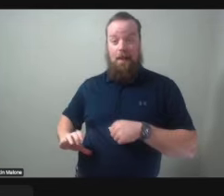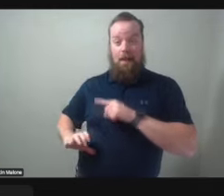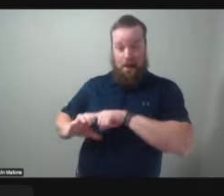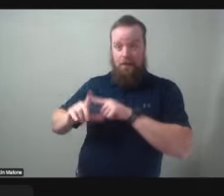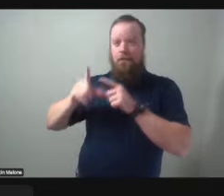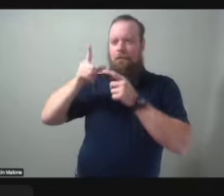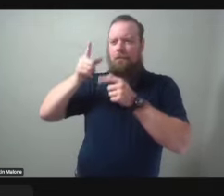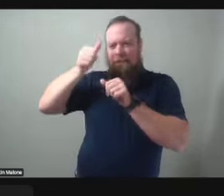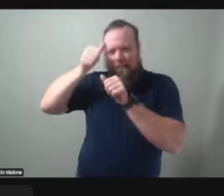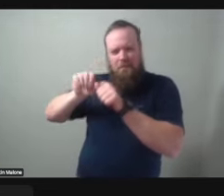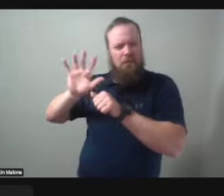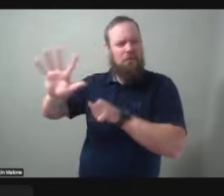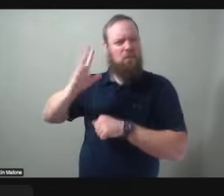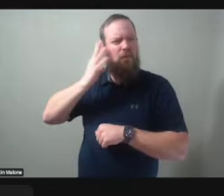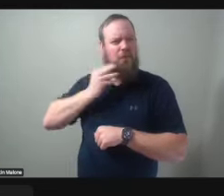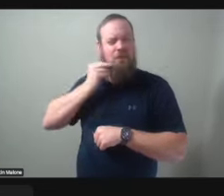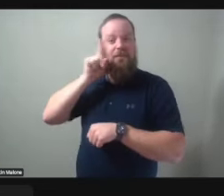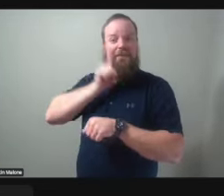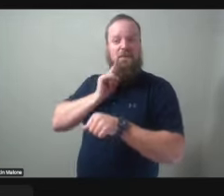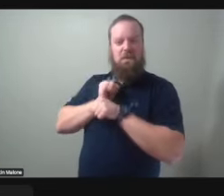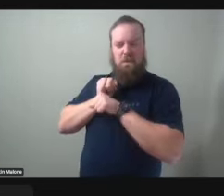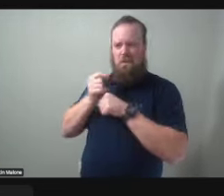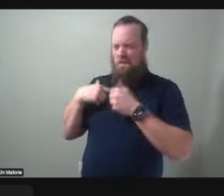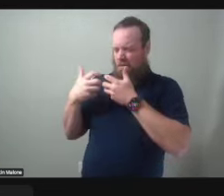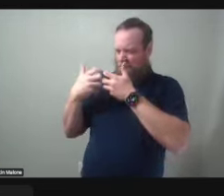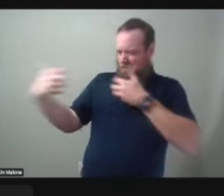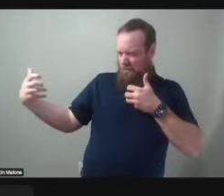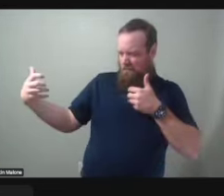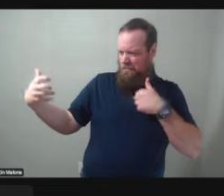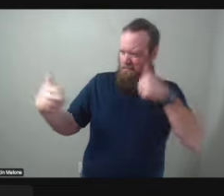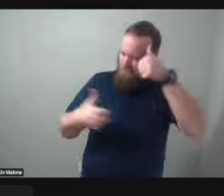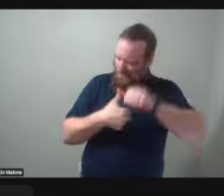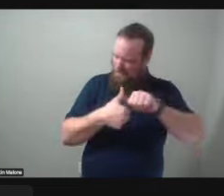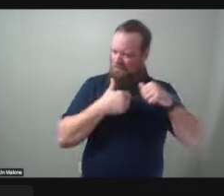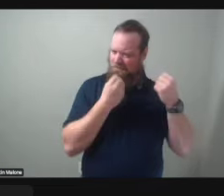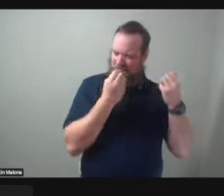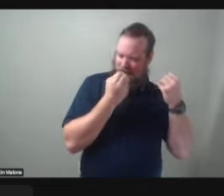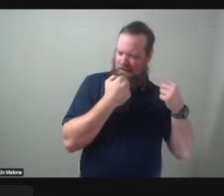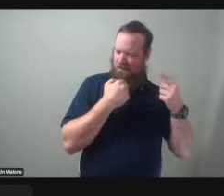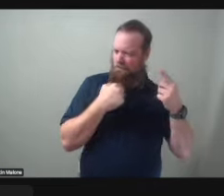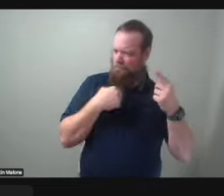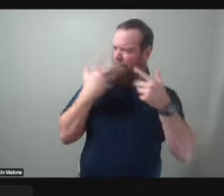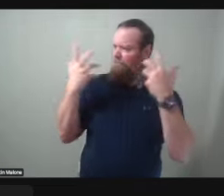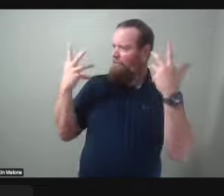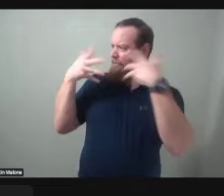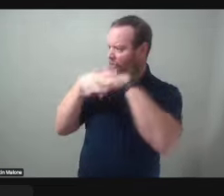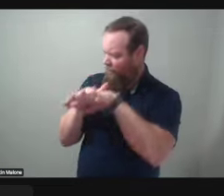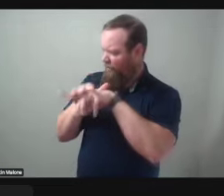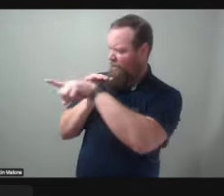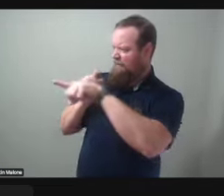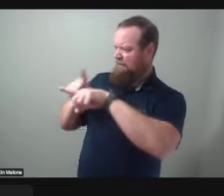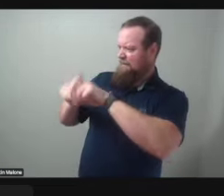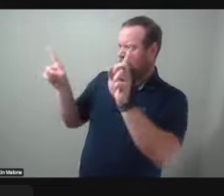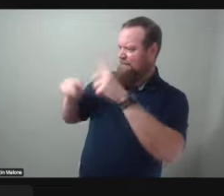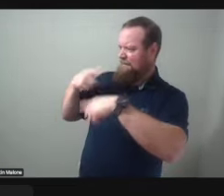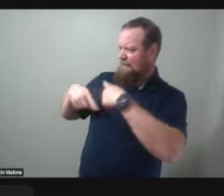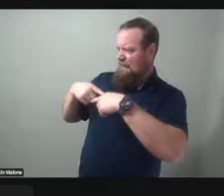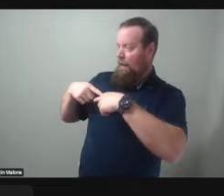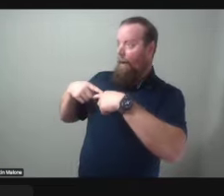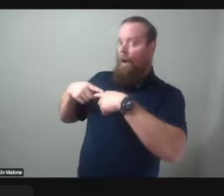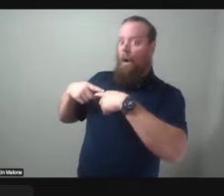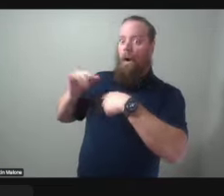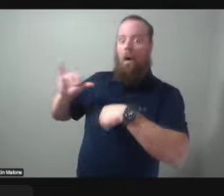started to fade away, and it didn't completely uh, die out. However, there's